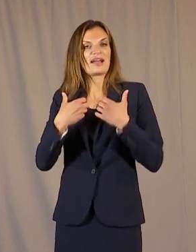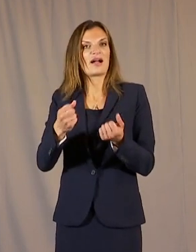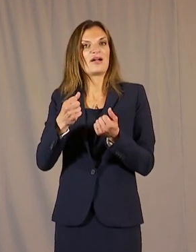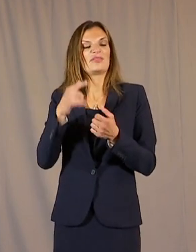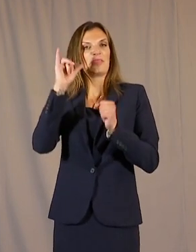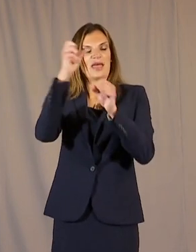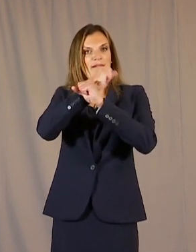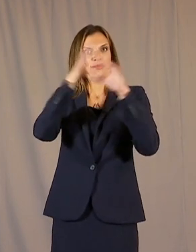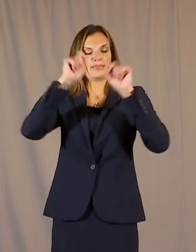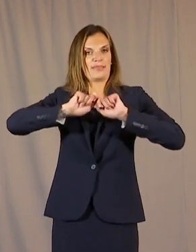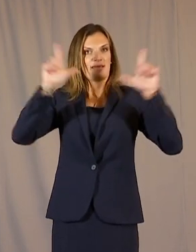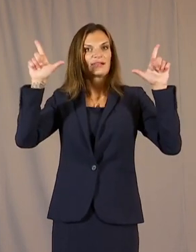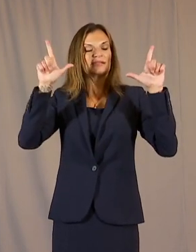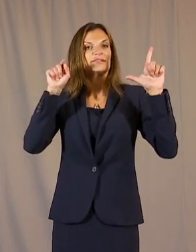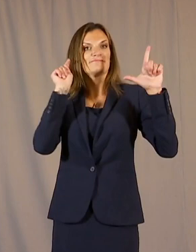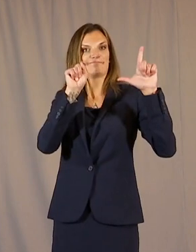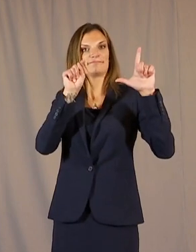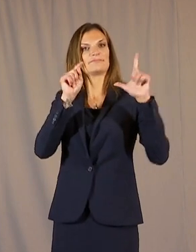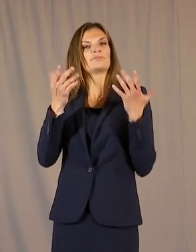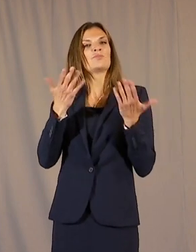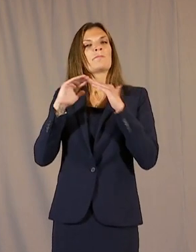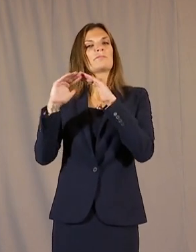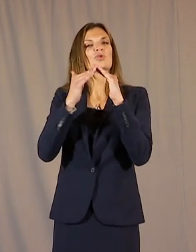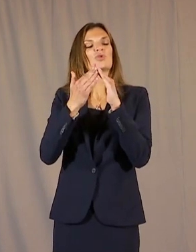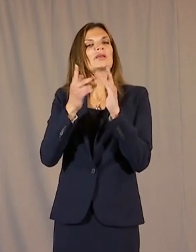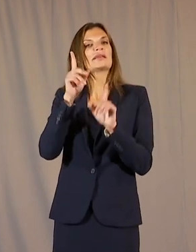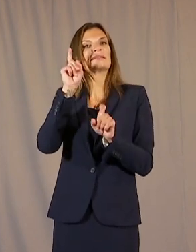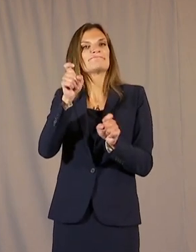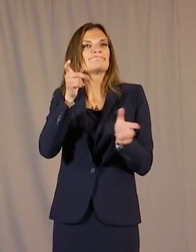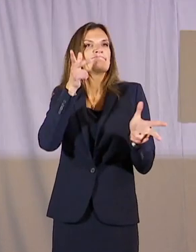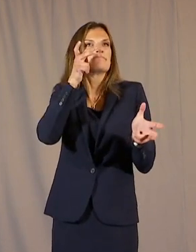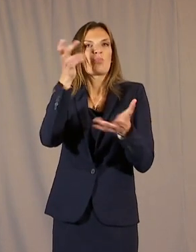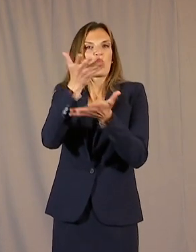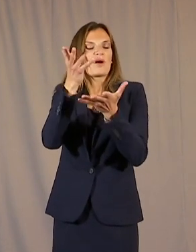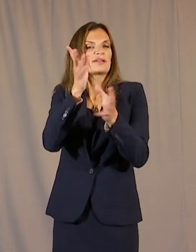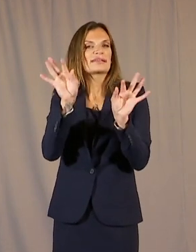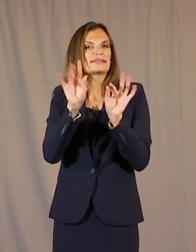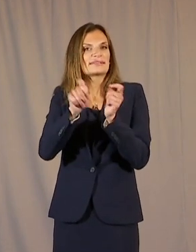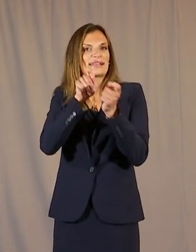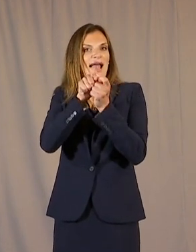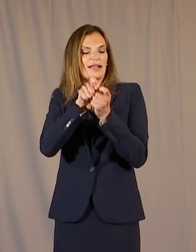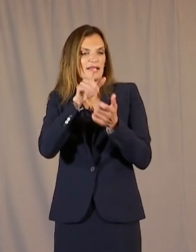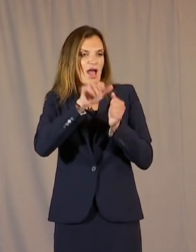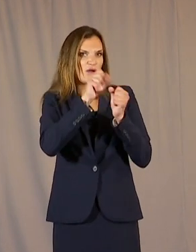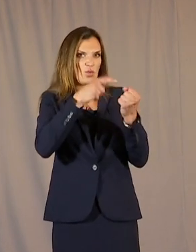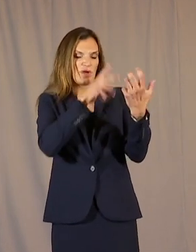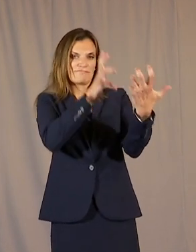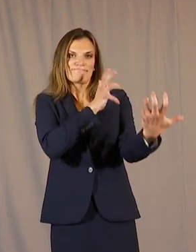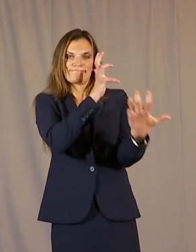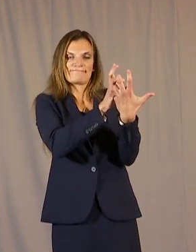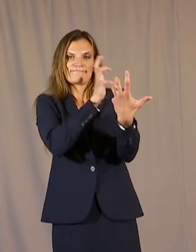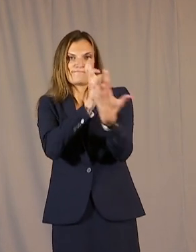of what do community folks need to hear. So here was a major dilemma. The reality was, in the